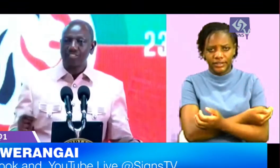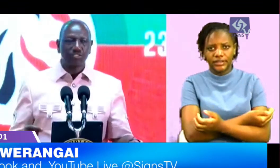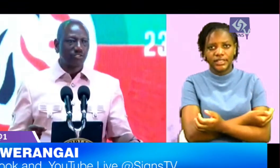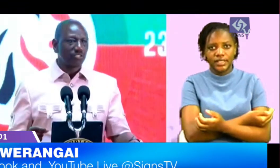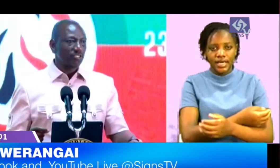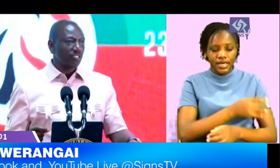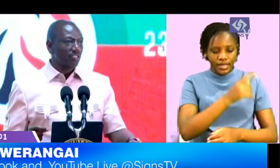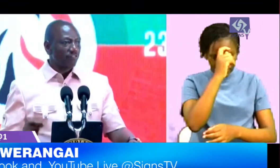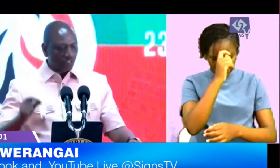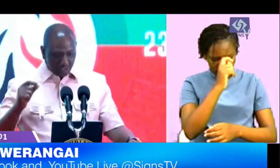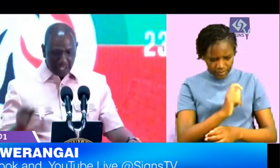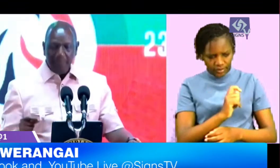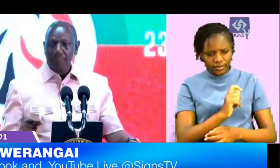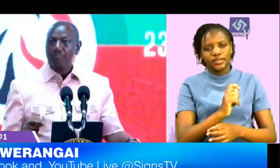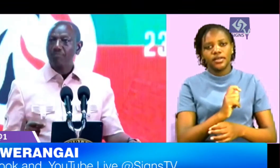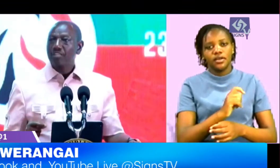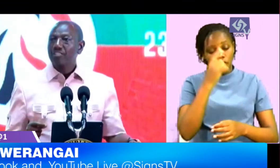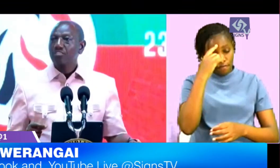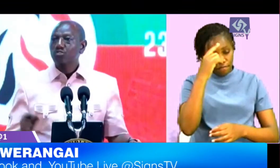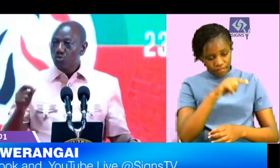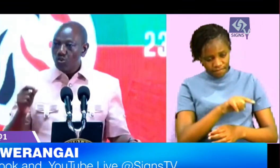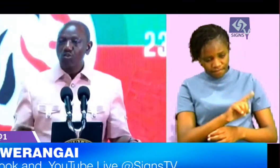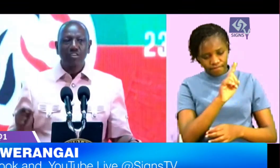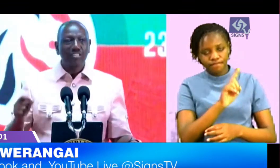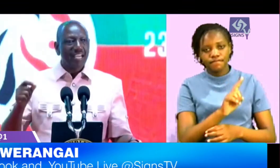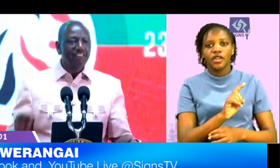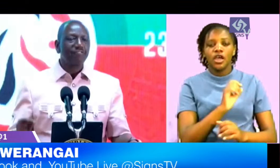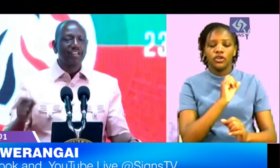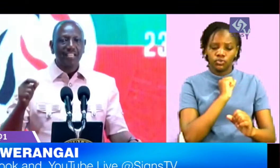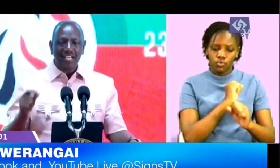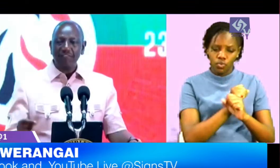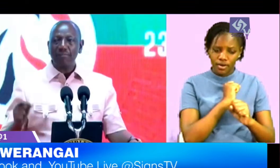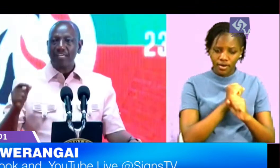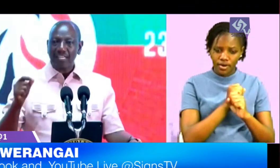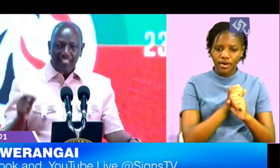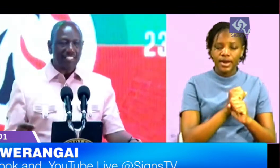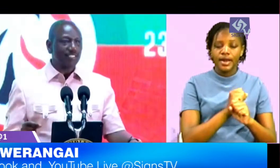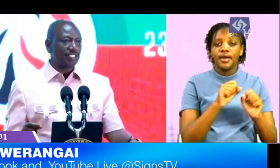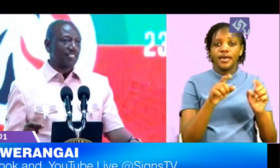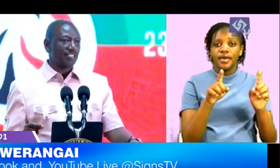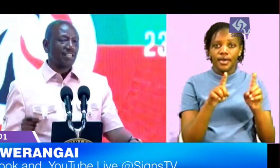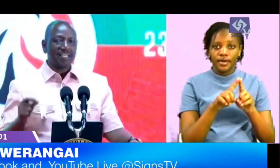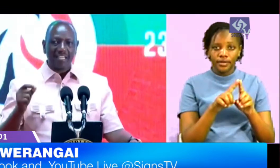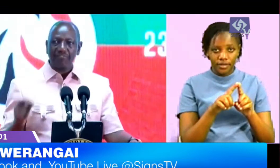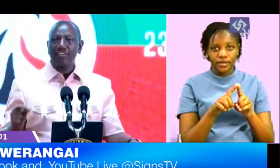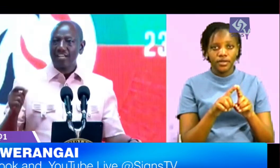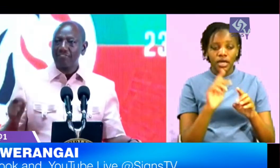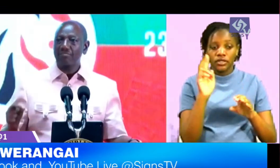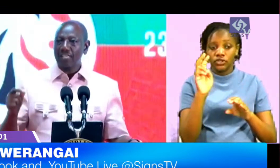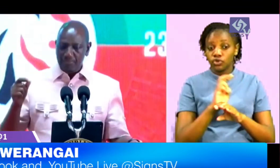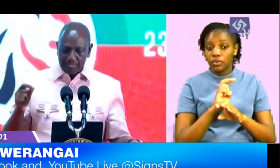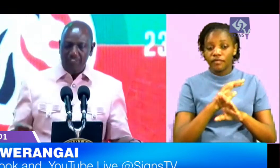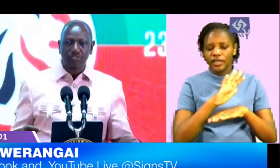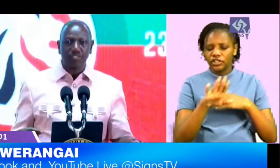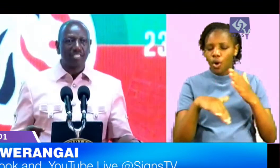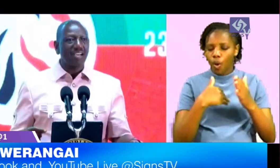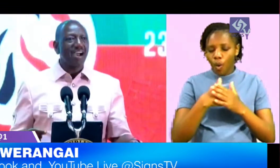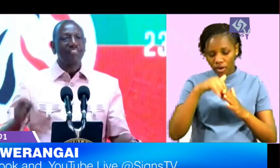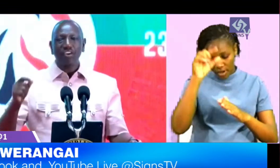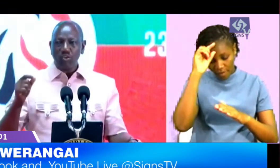latitude for them to hold every government agency and every government ministry and the whole